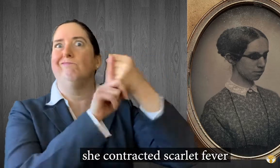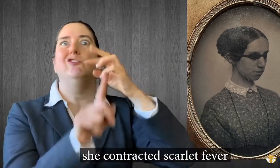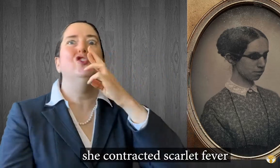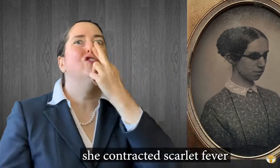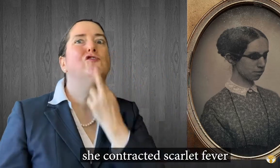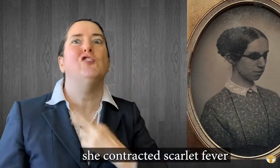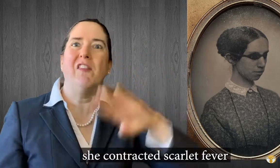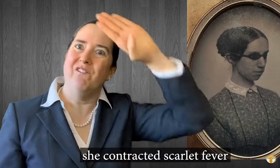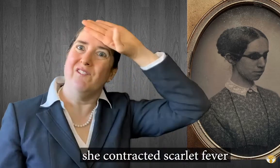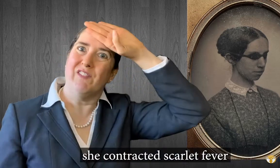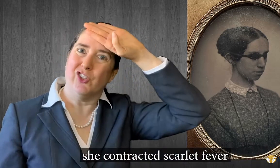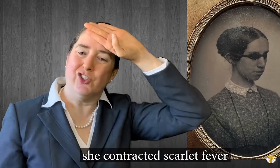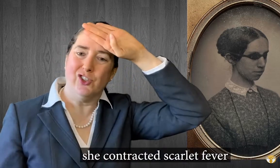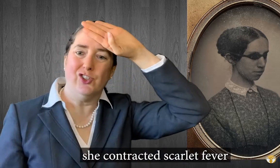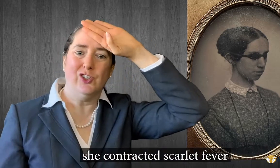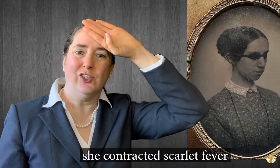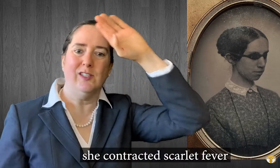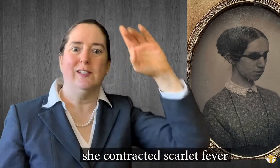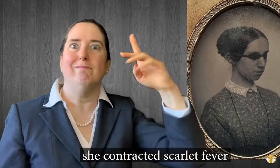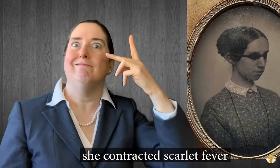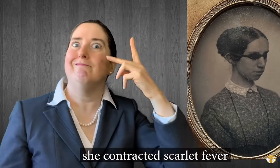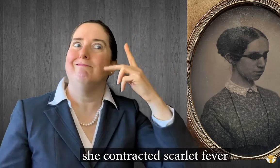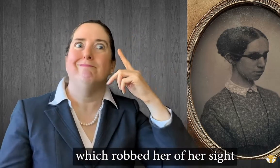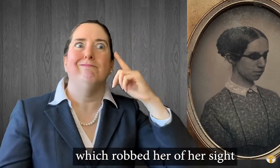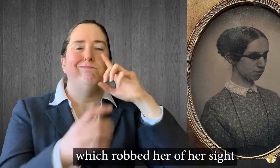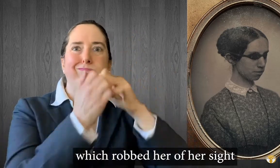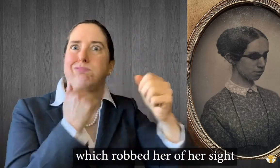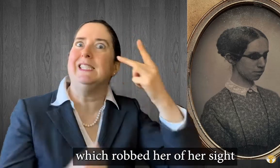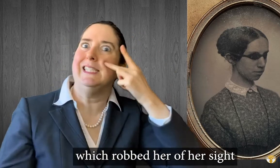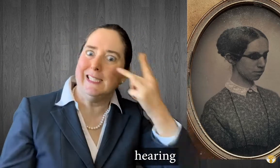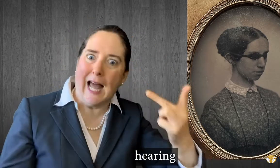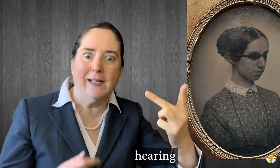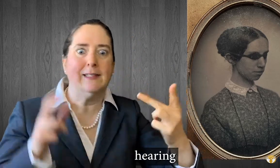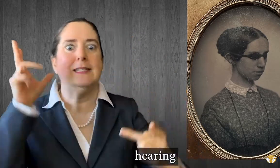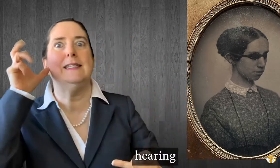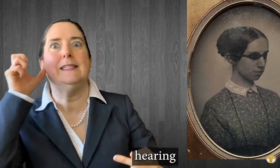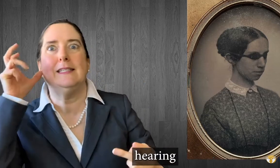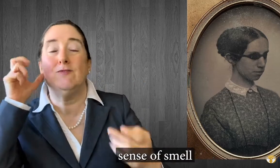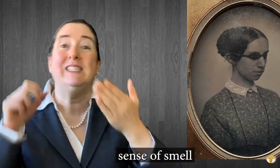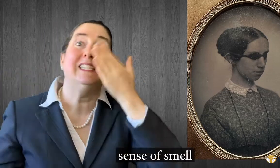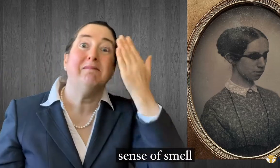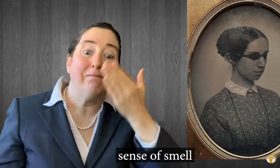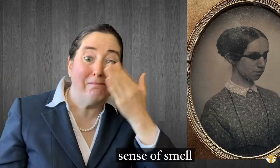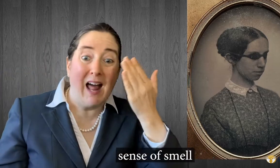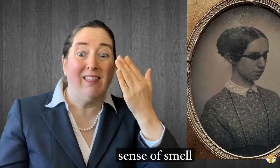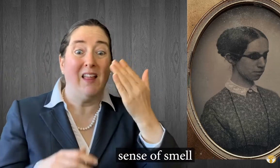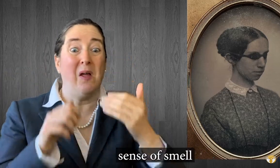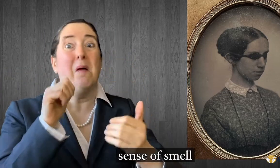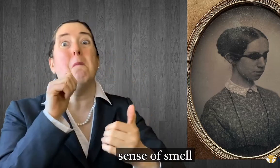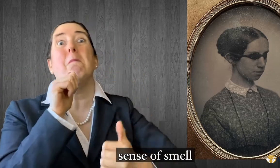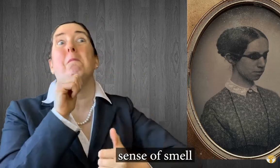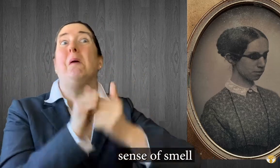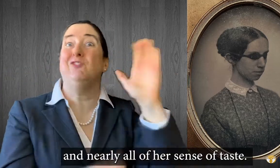she contracted scarlet fever, which robbed her of her sight, hearing, sense of smell and nearly all of her sense of taste.